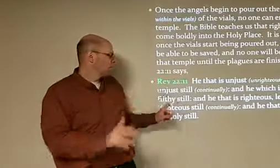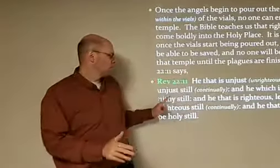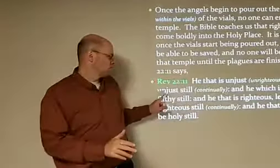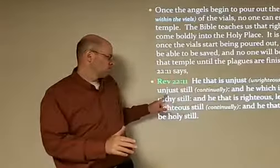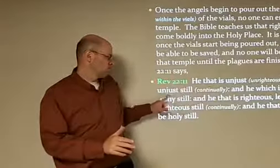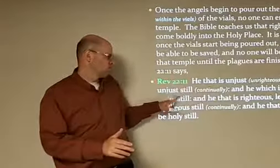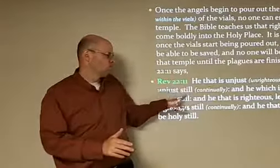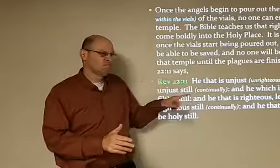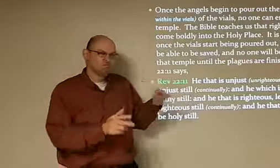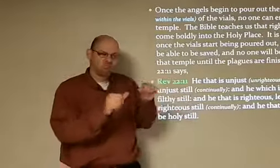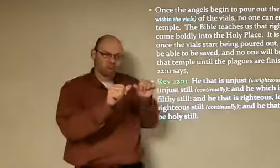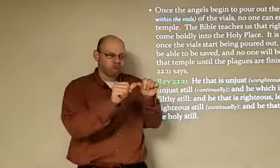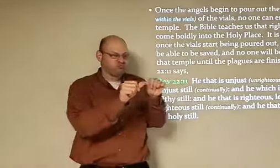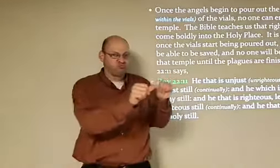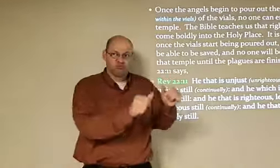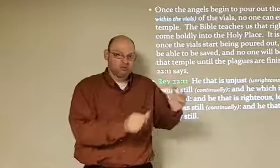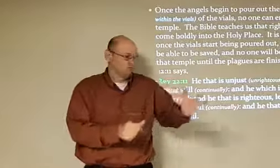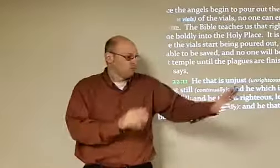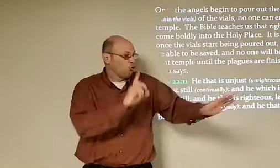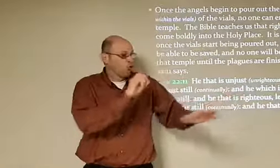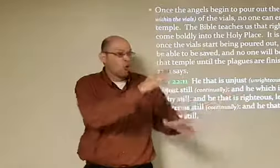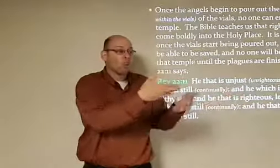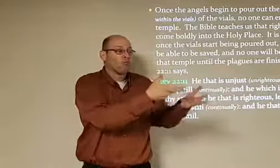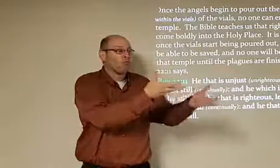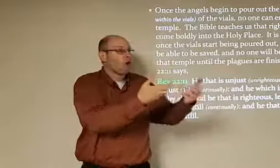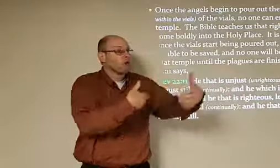Let him be unjust still, but he continues.